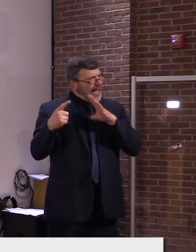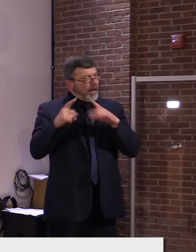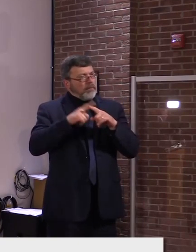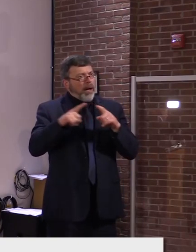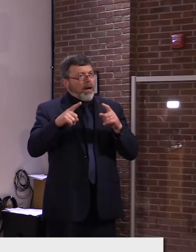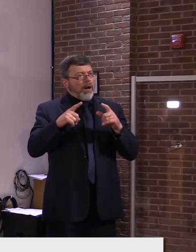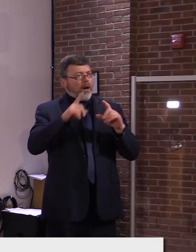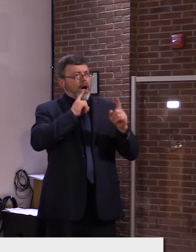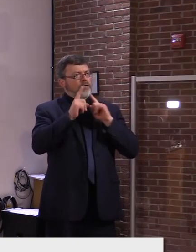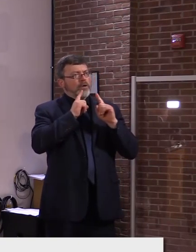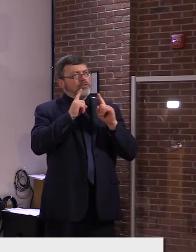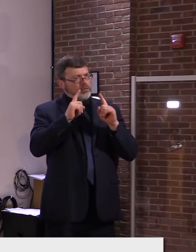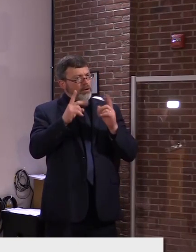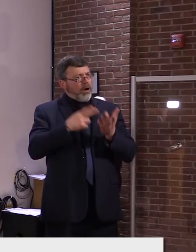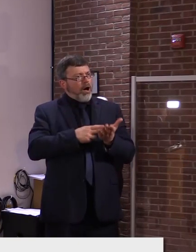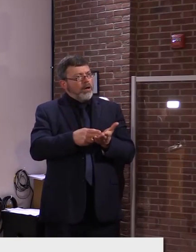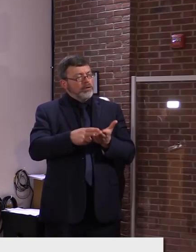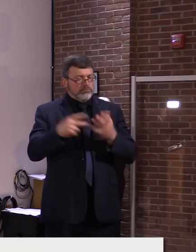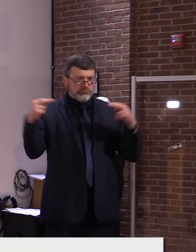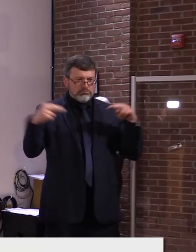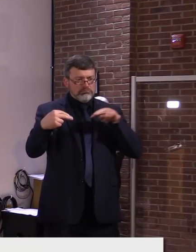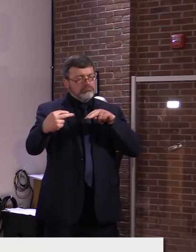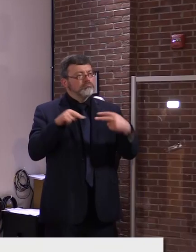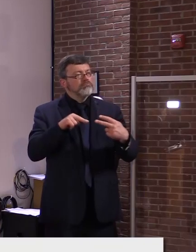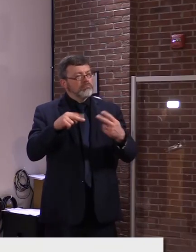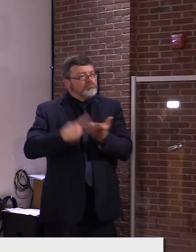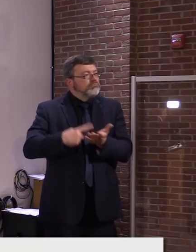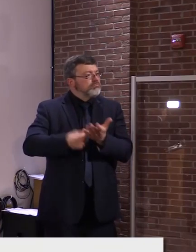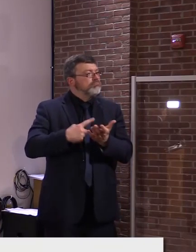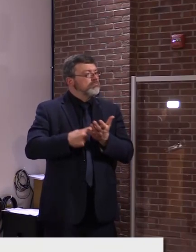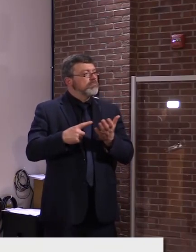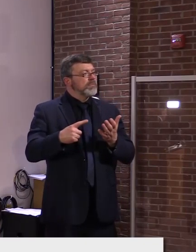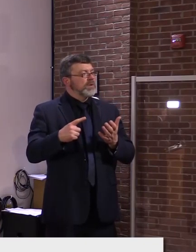So I think they've done very well in their first year.